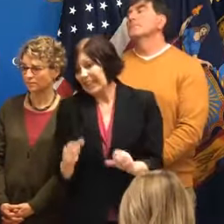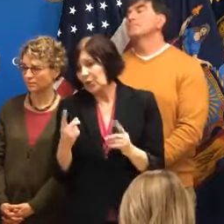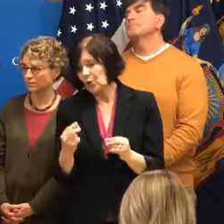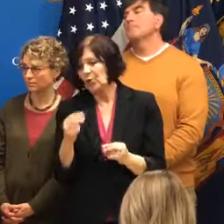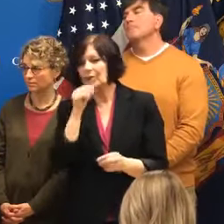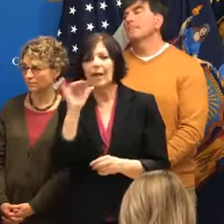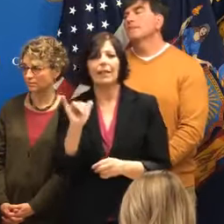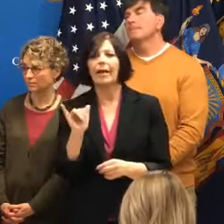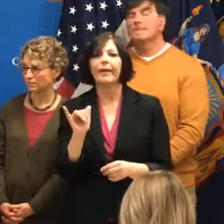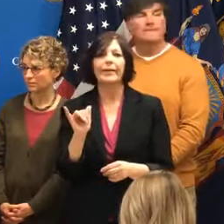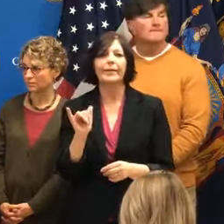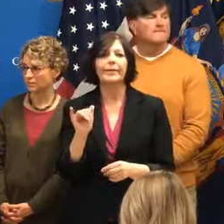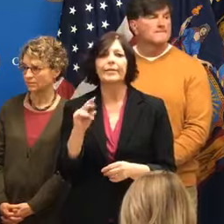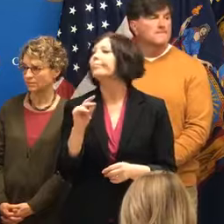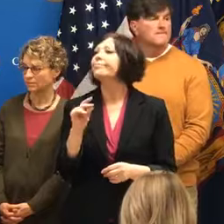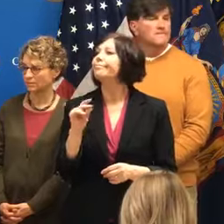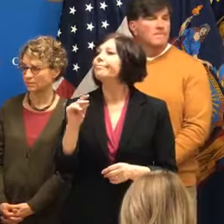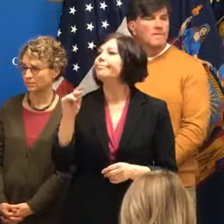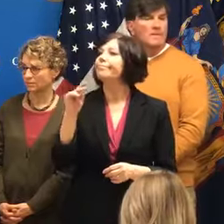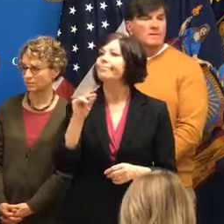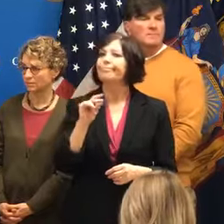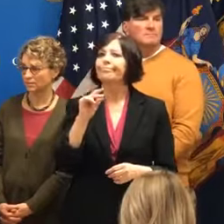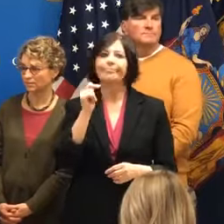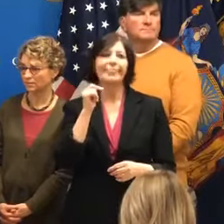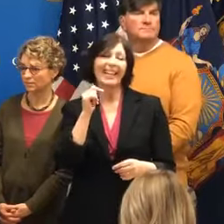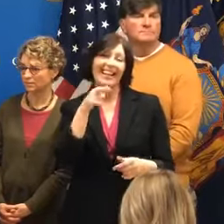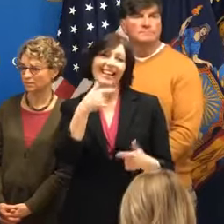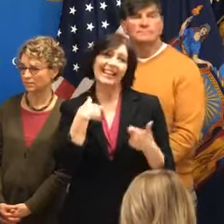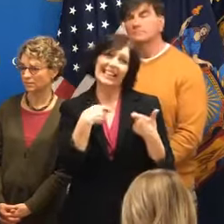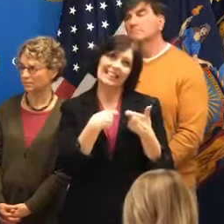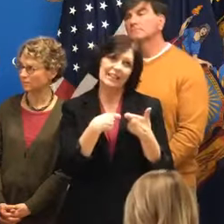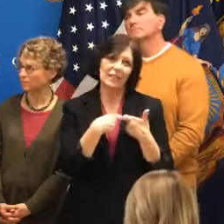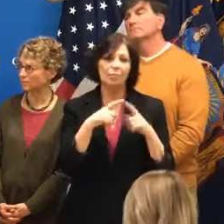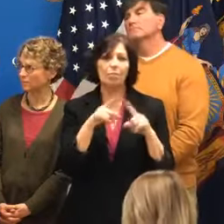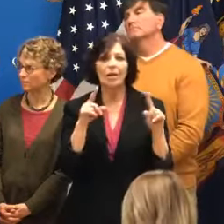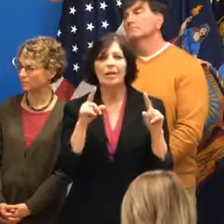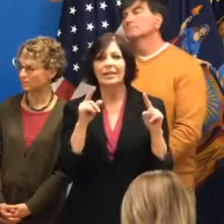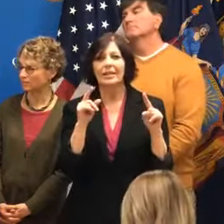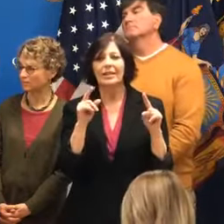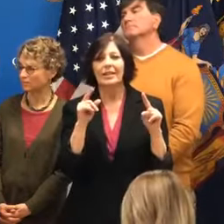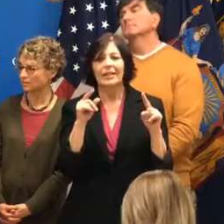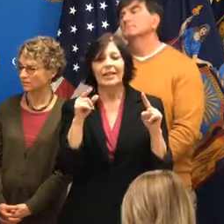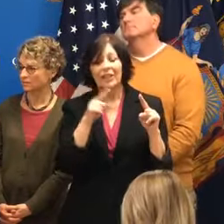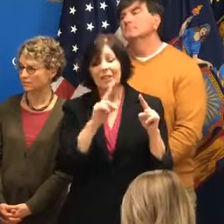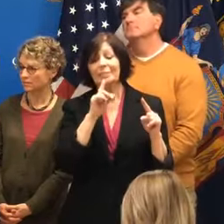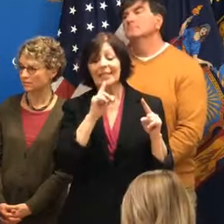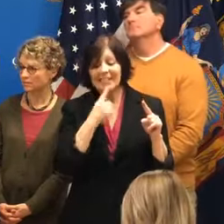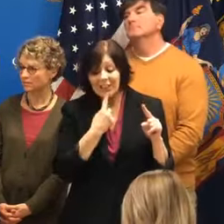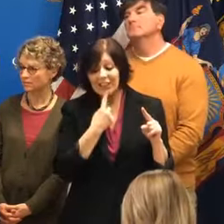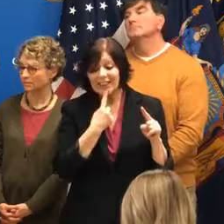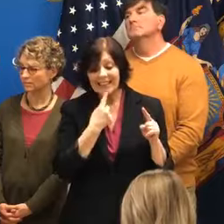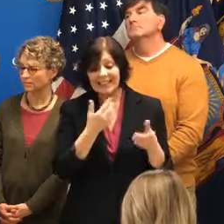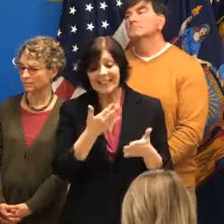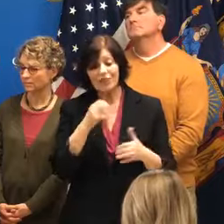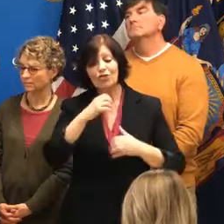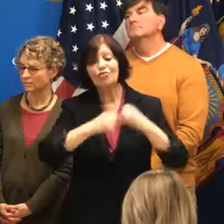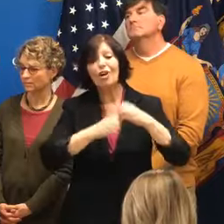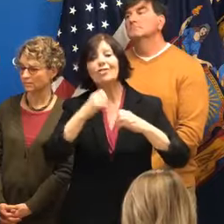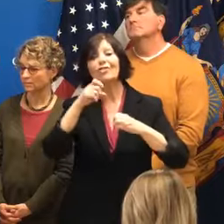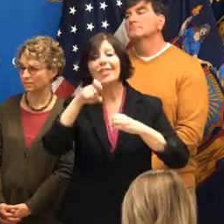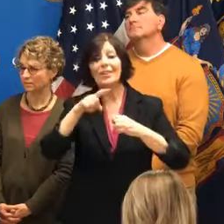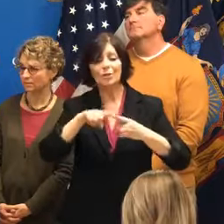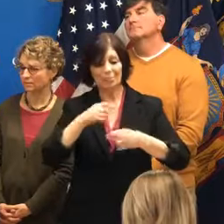not like we can just flip the switch while there's electricity in that building, there are some serious infrastructure needs that would need to be done